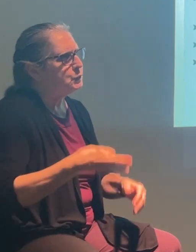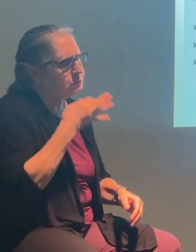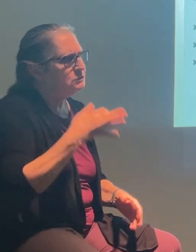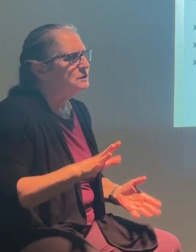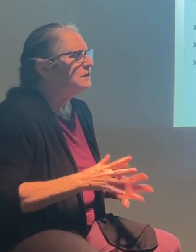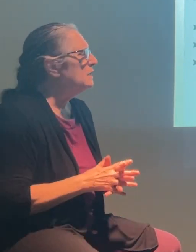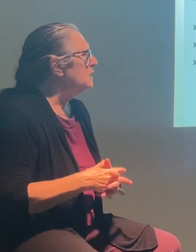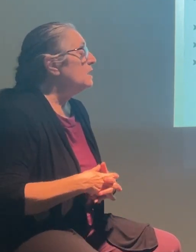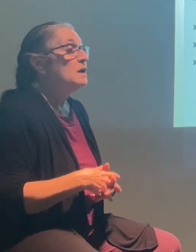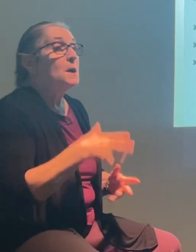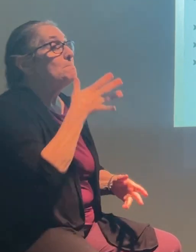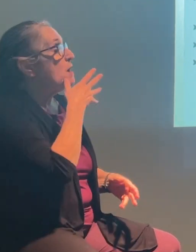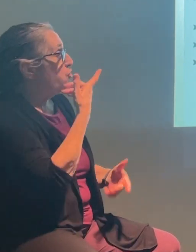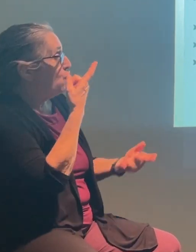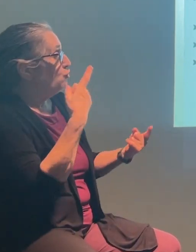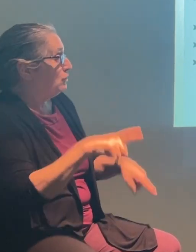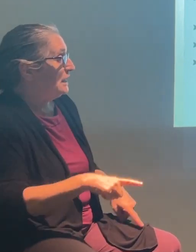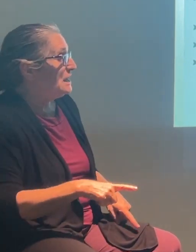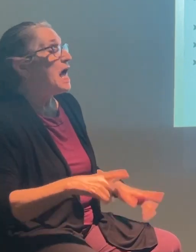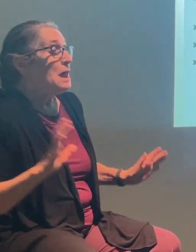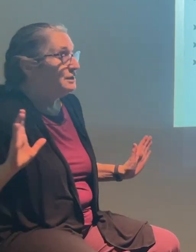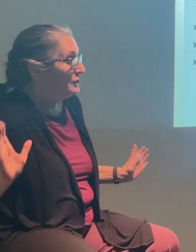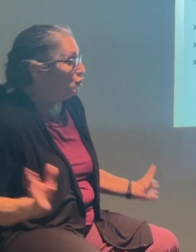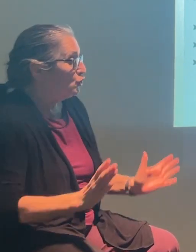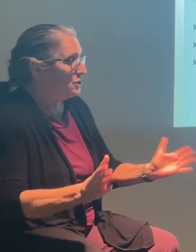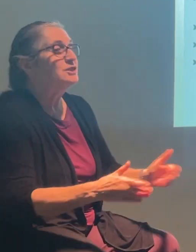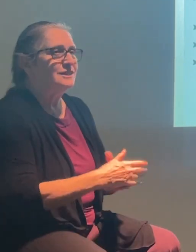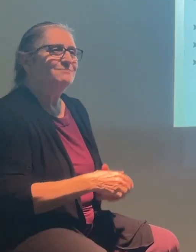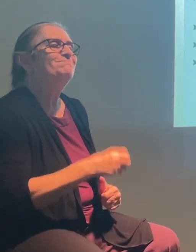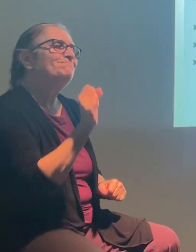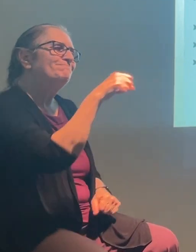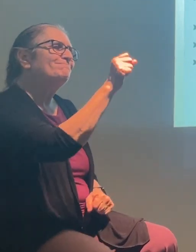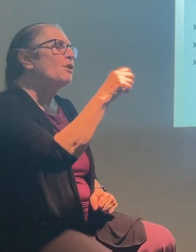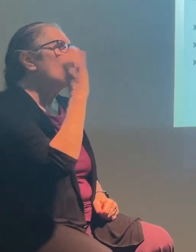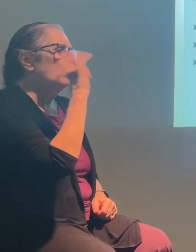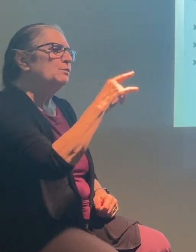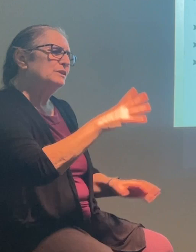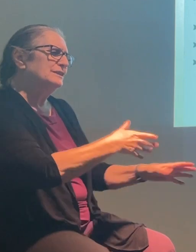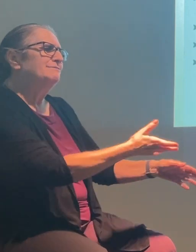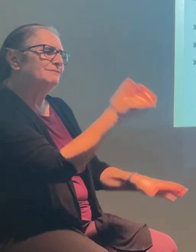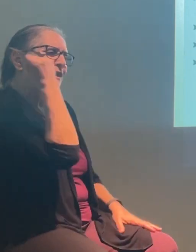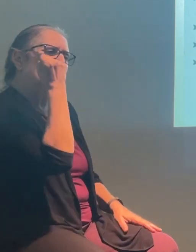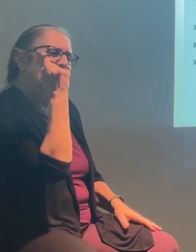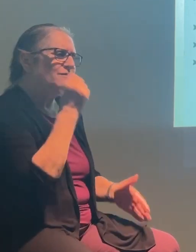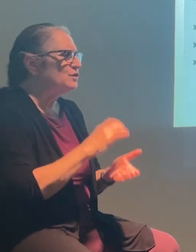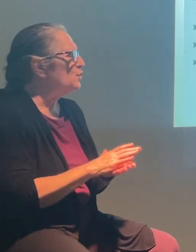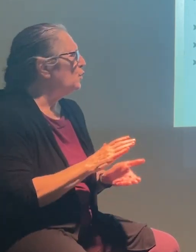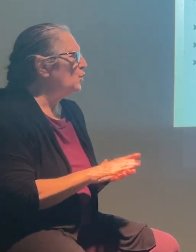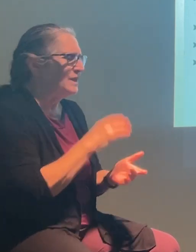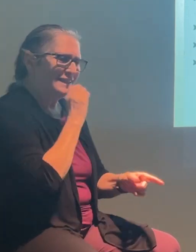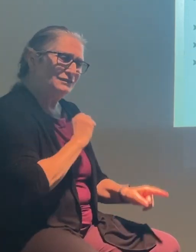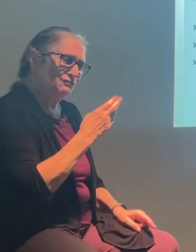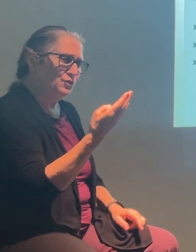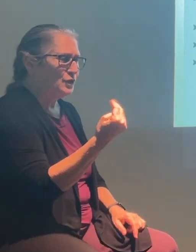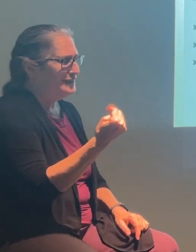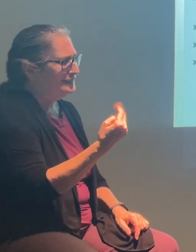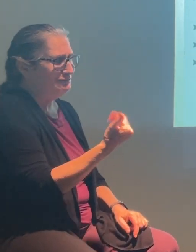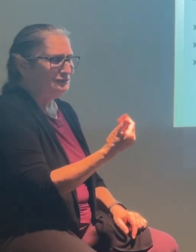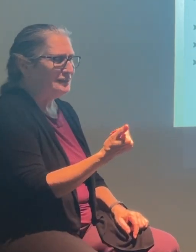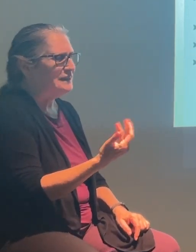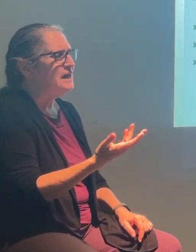mother not only agreed with it, she pushed it. So at some point she said, okay, we're gonna take you out of the school. You're 14 years old,